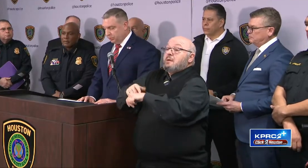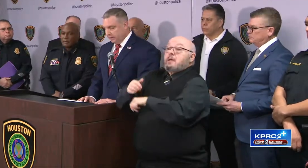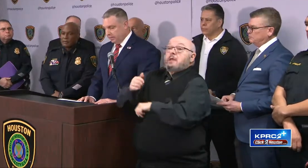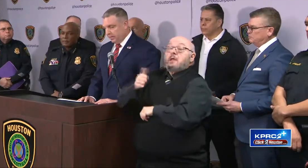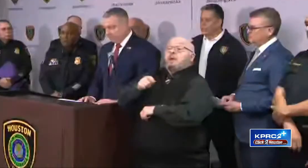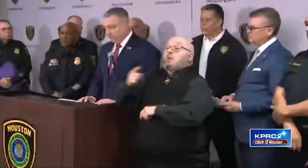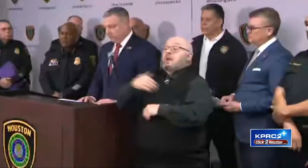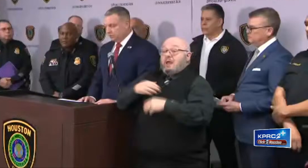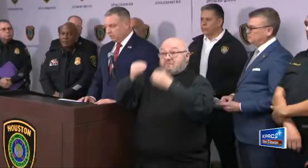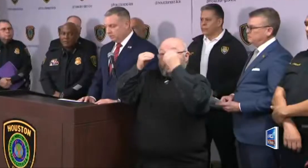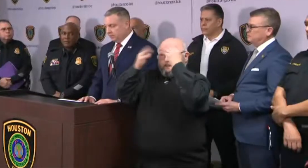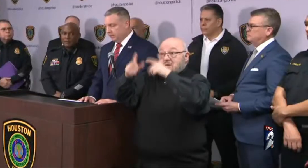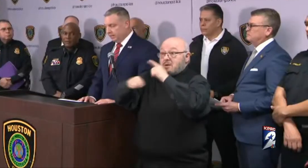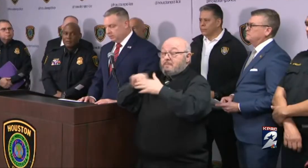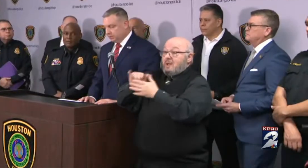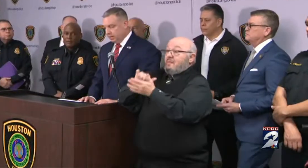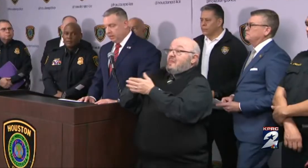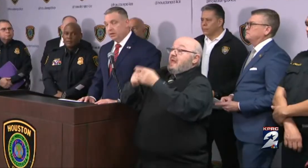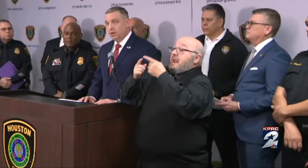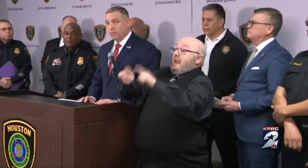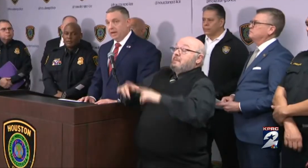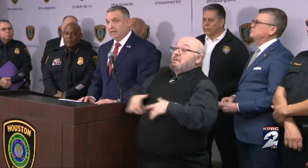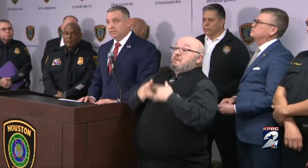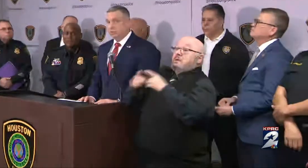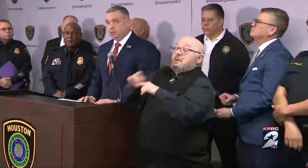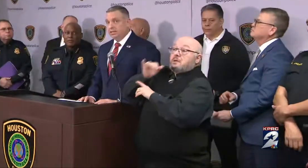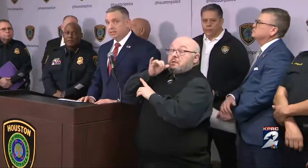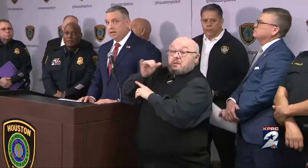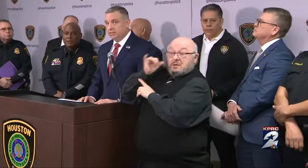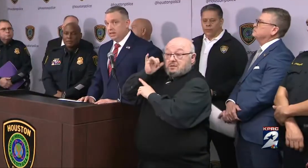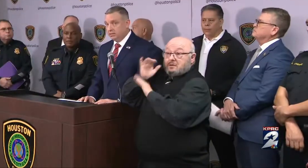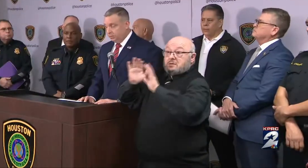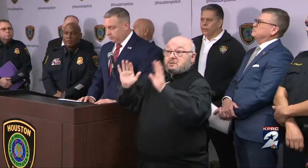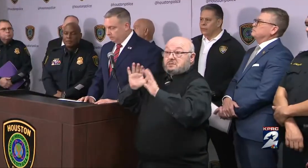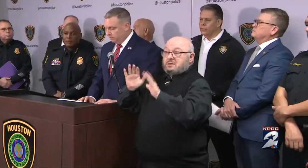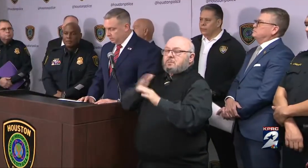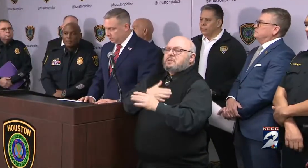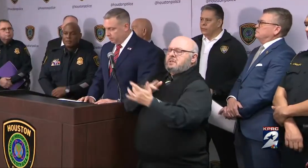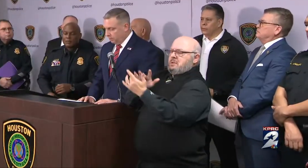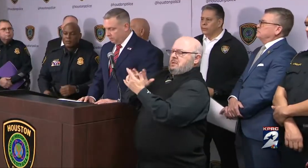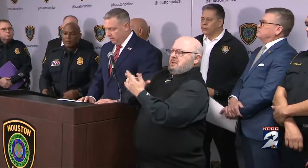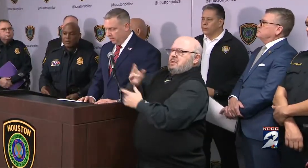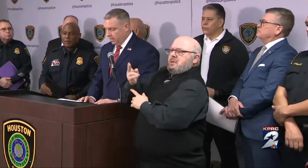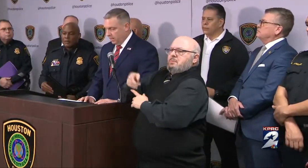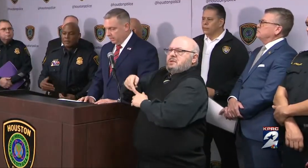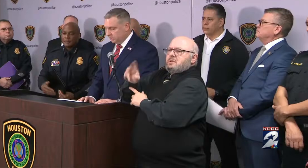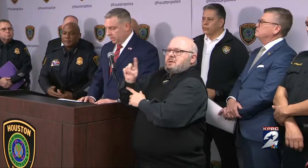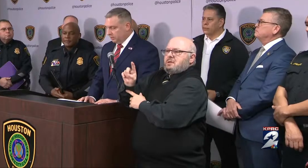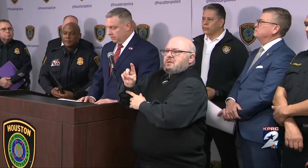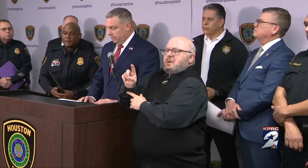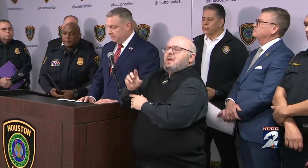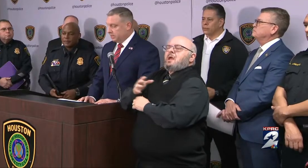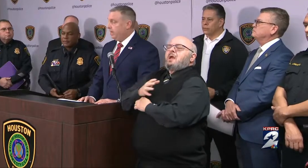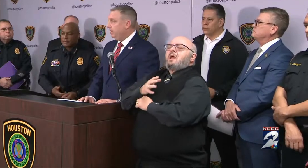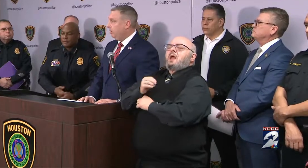Sunday's shooting at Lakewood Church that they'd like to share, we'd ask that you please contact the Houston Police Department and share the lead, as they are